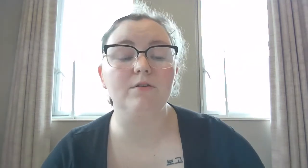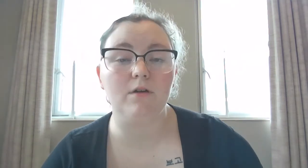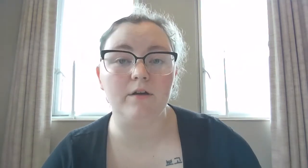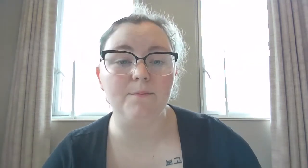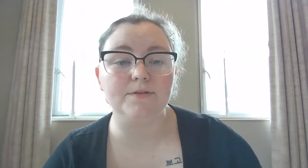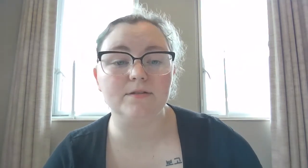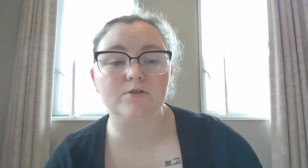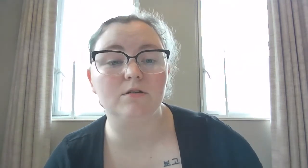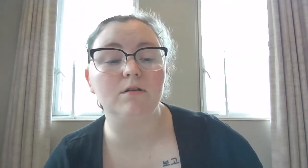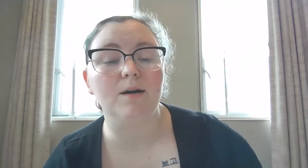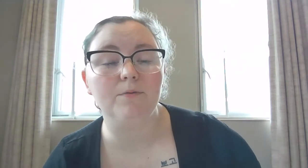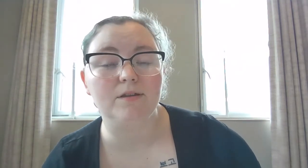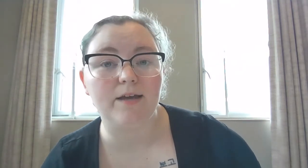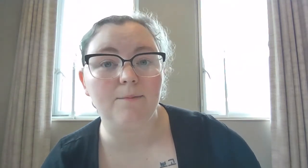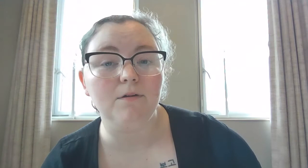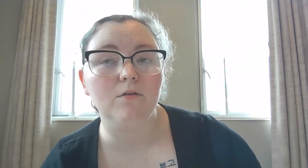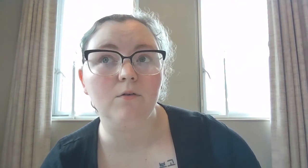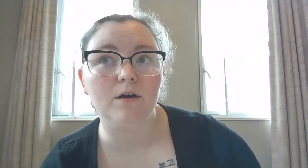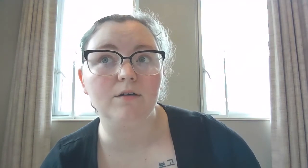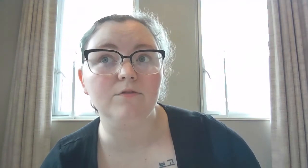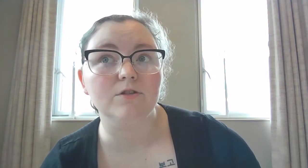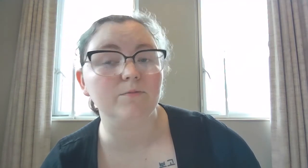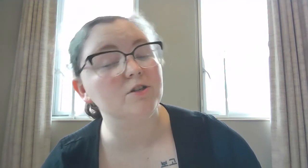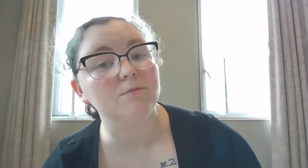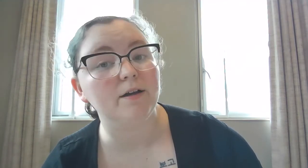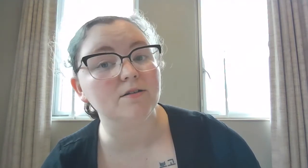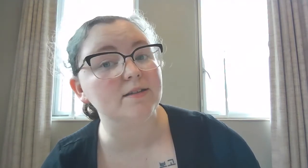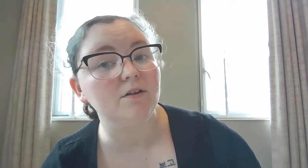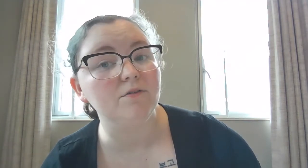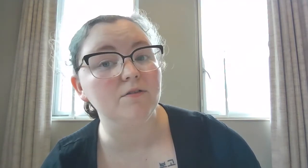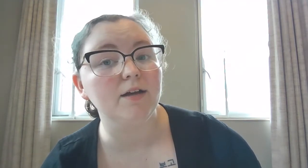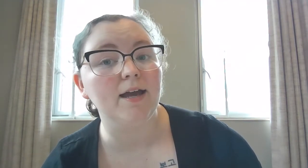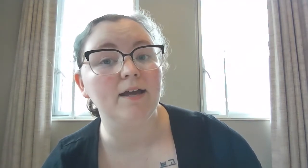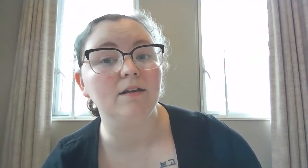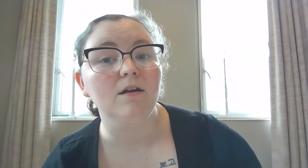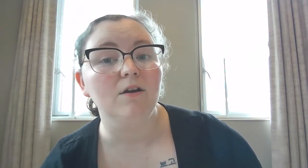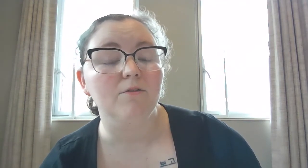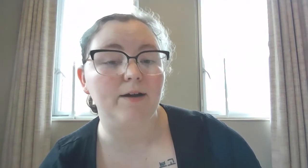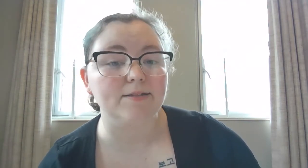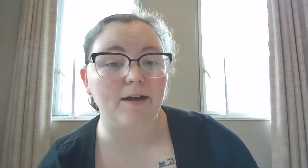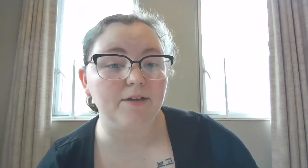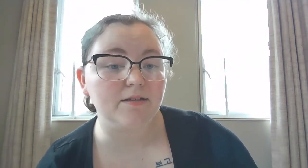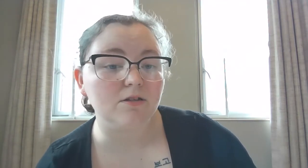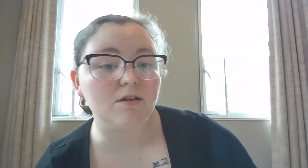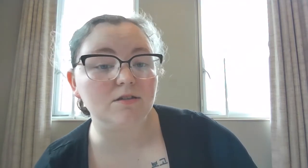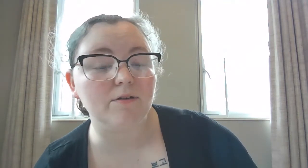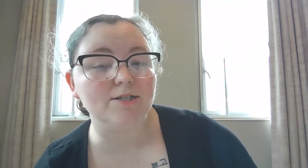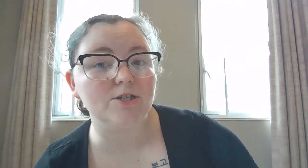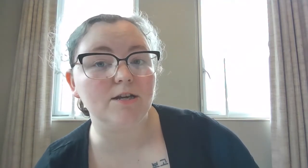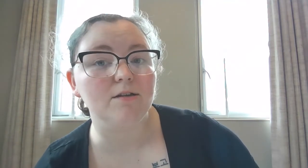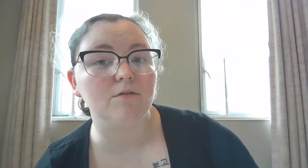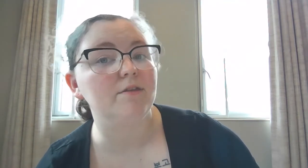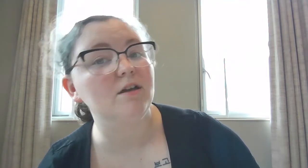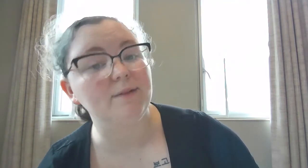grown-ups, circle up with them, or if you're just watching by yourself, you can write down the answer to this question or think about it